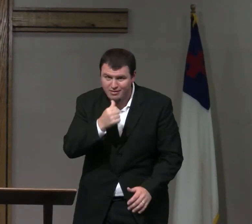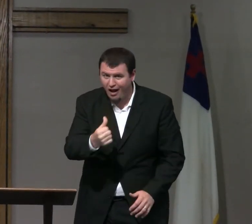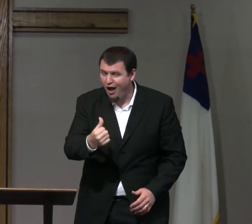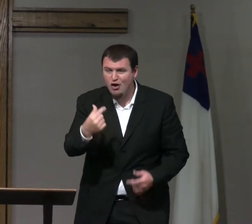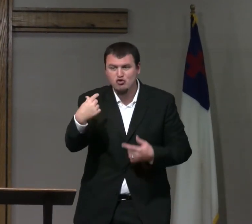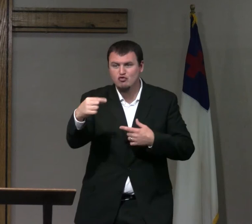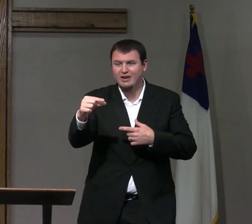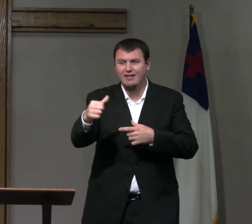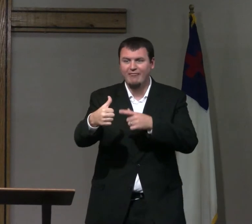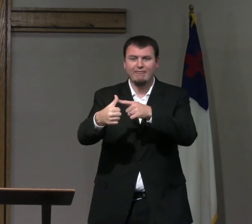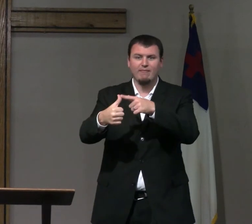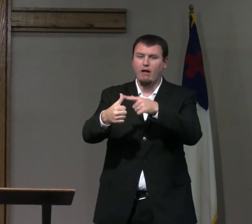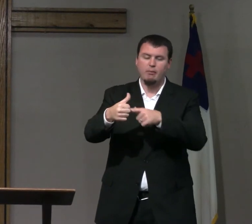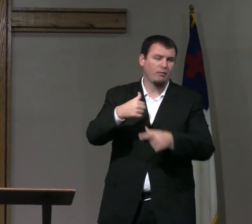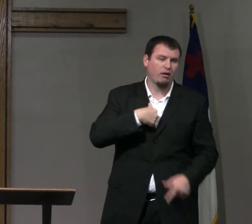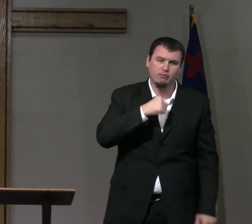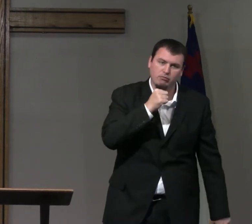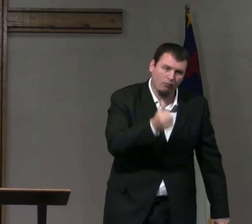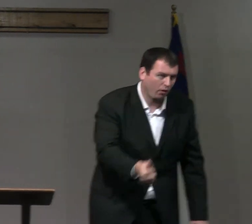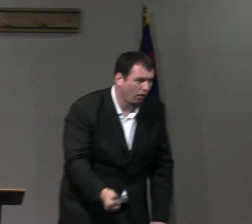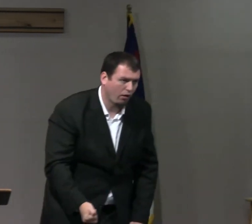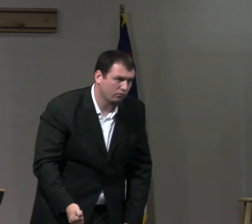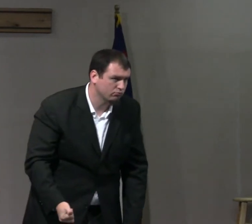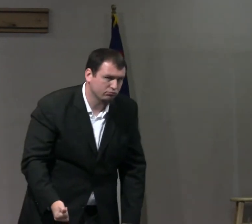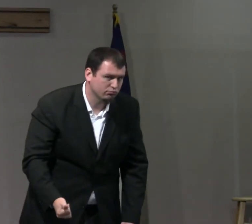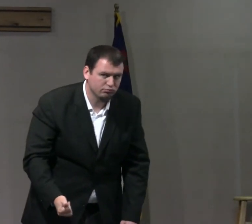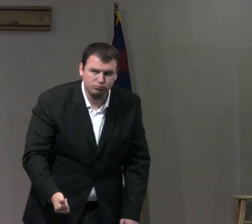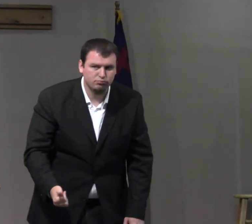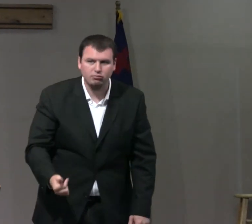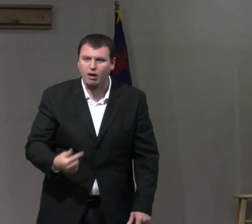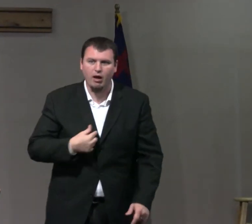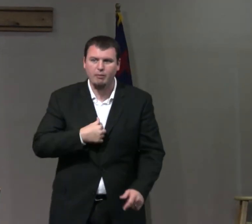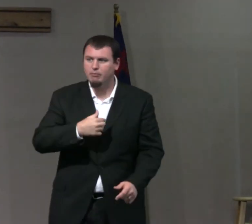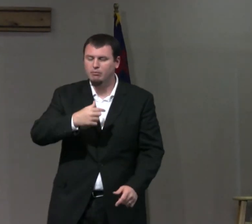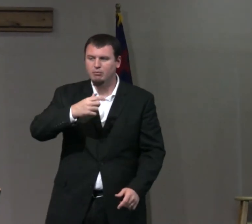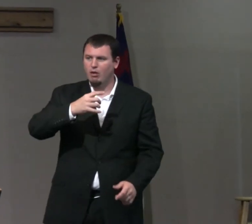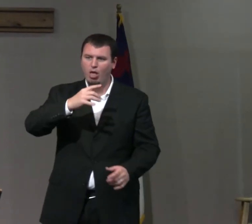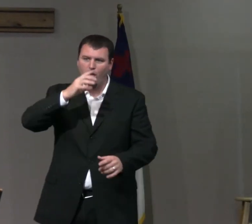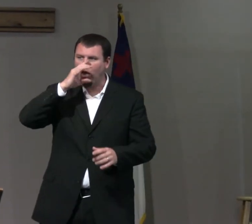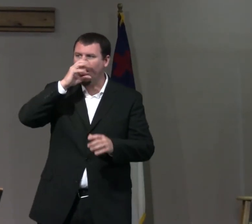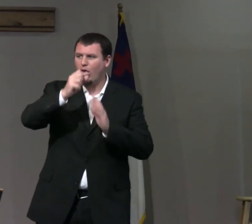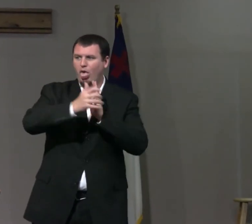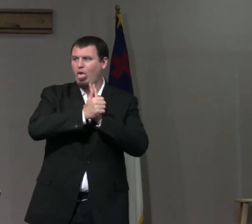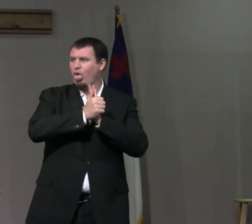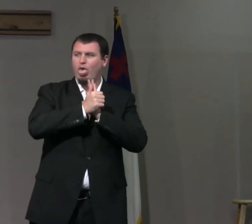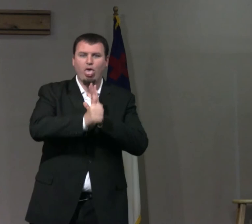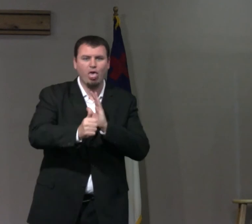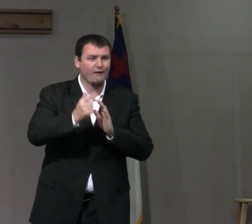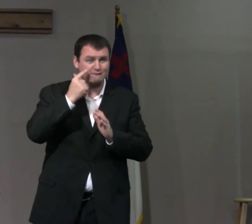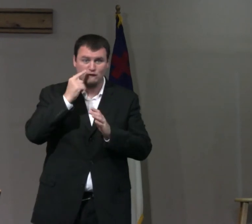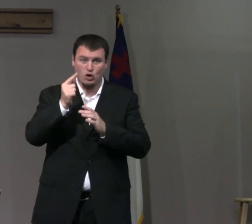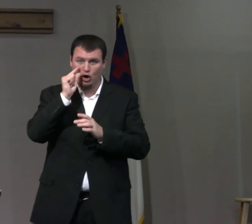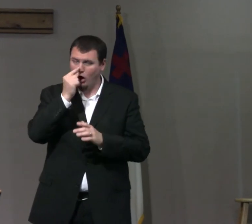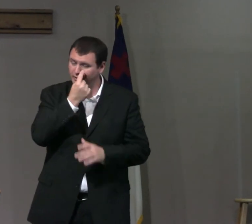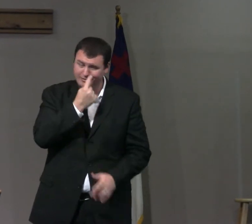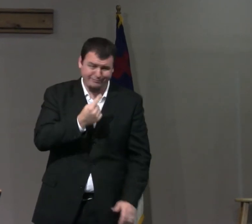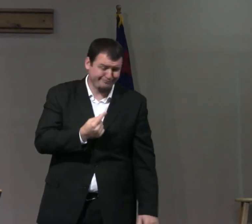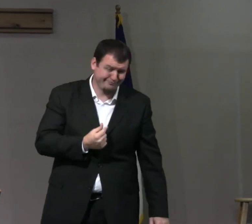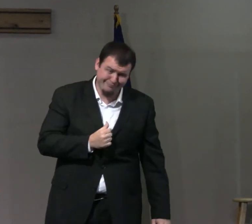Or for me, I do not have a dream job. I do not have, you know, not into gardening, and I